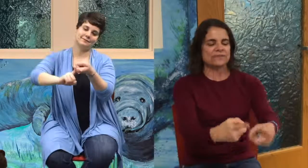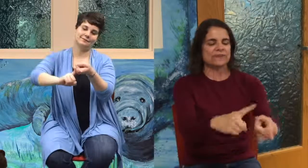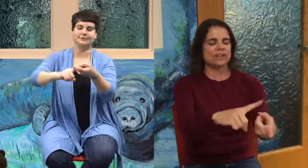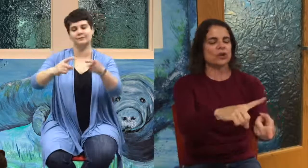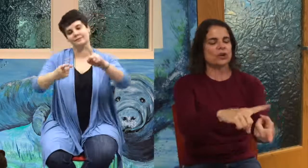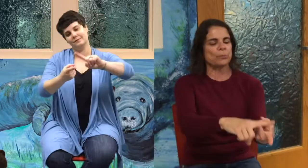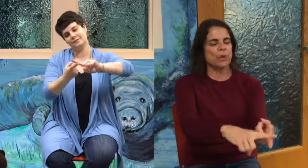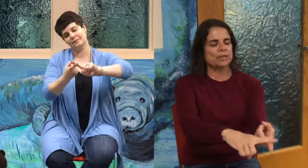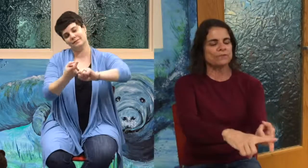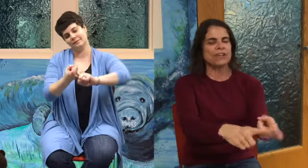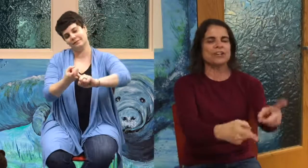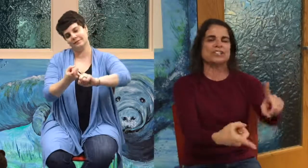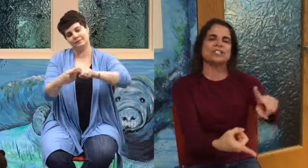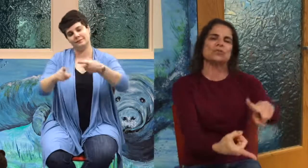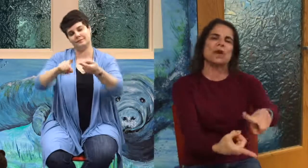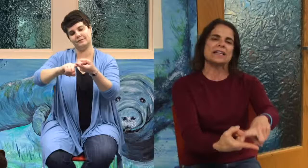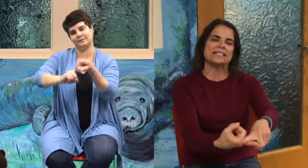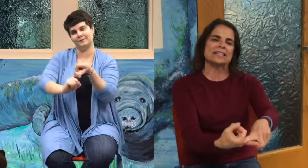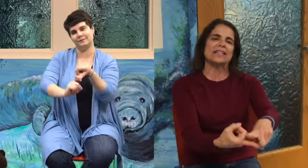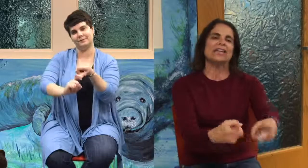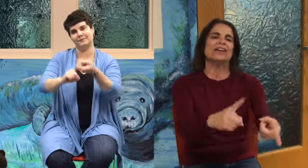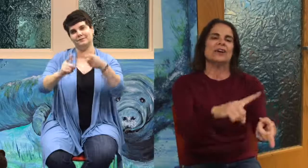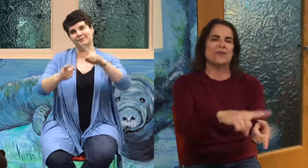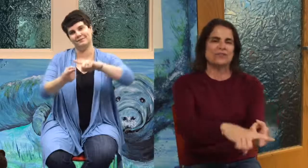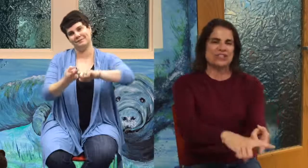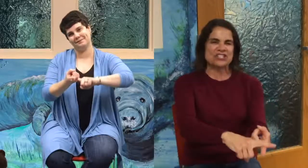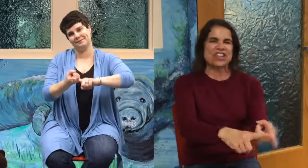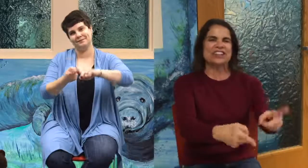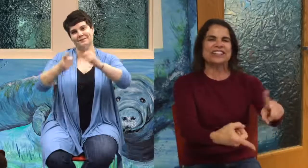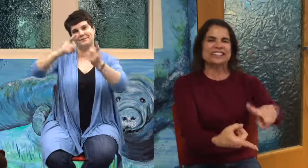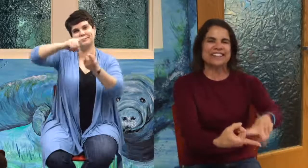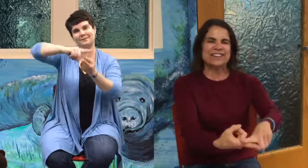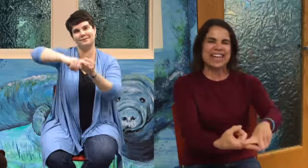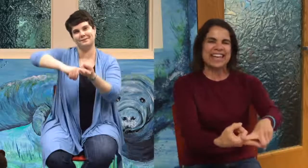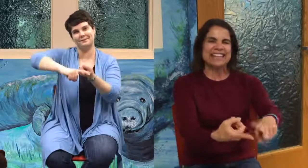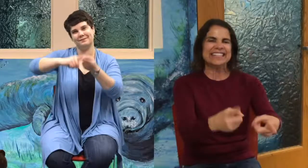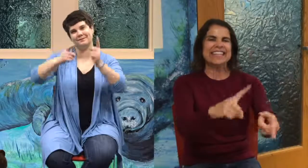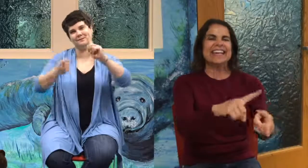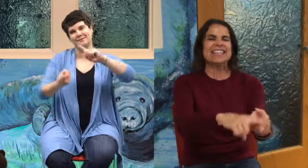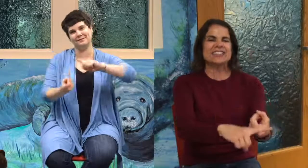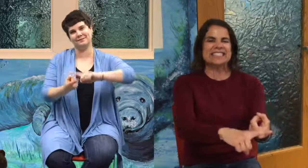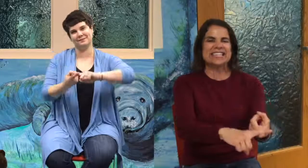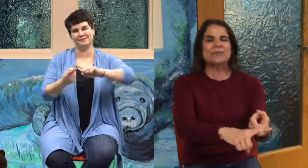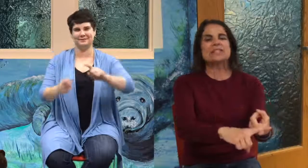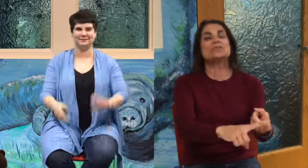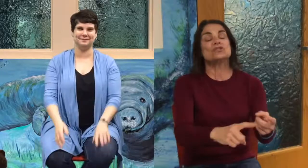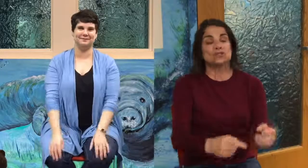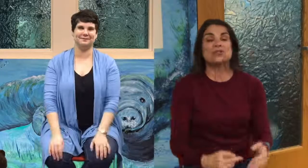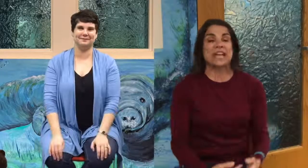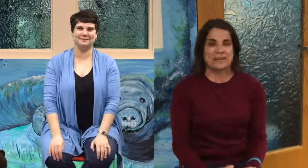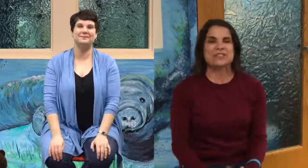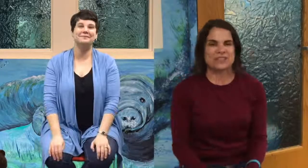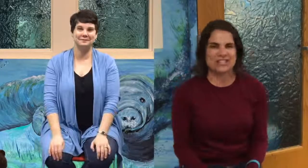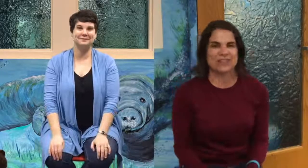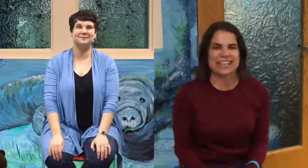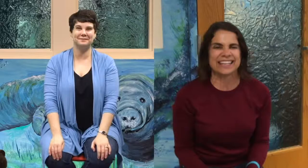finger or your pointer finger and just cross it over each other, okay? And you can sing it with us. We'll do it two times so that you get